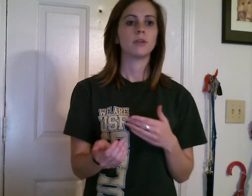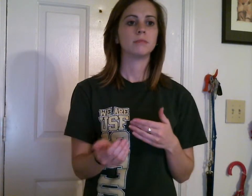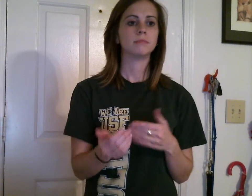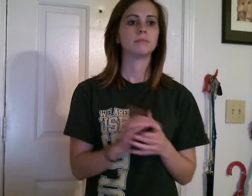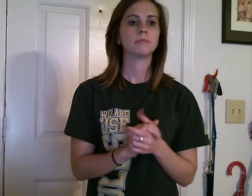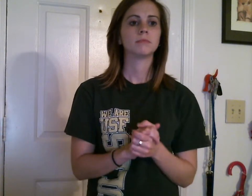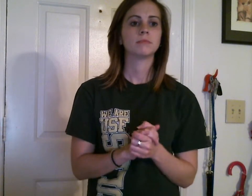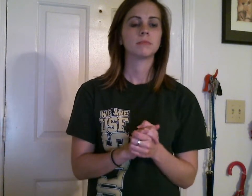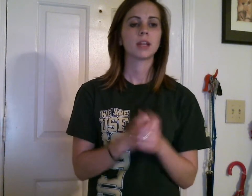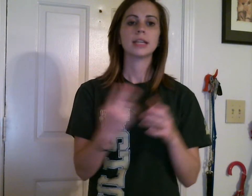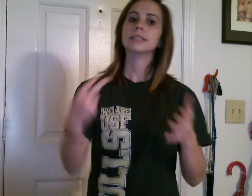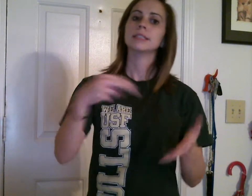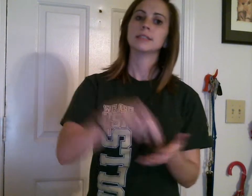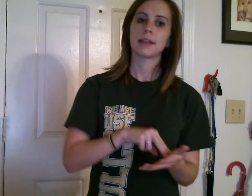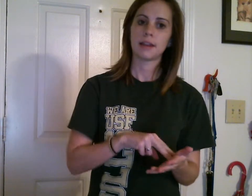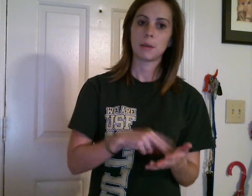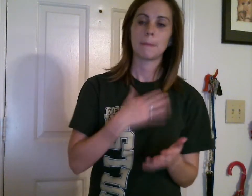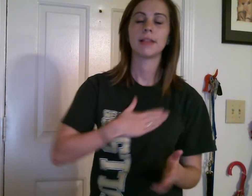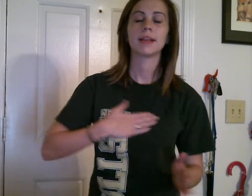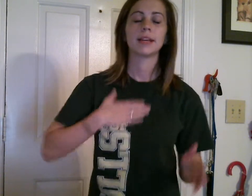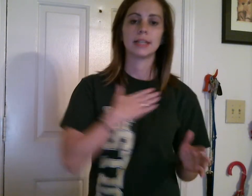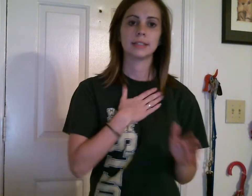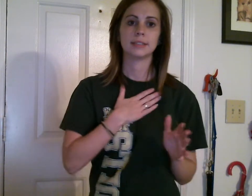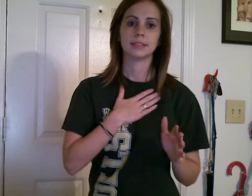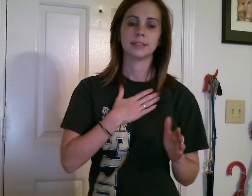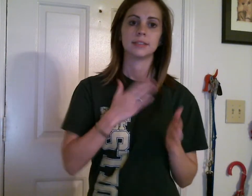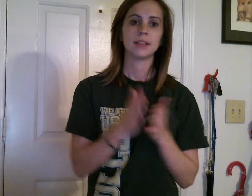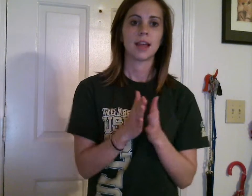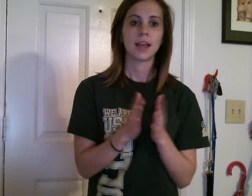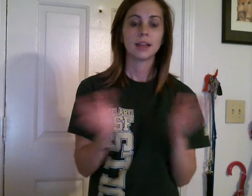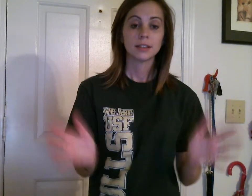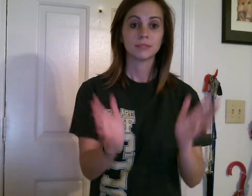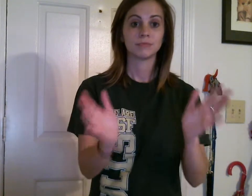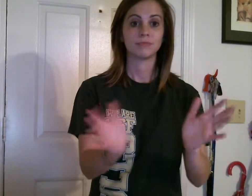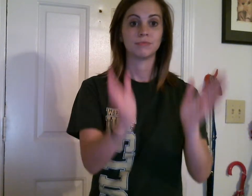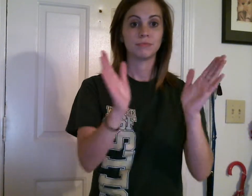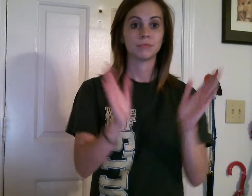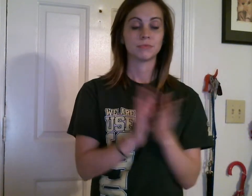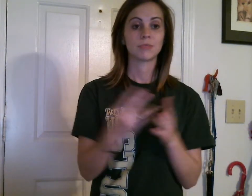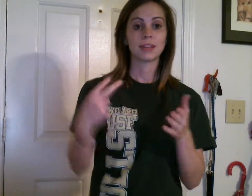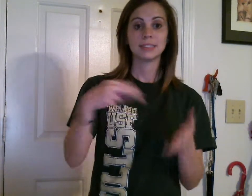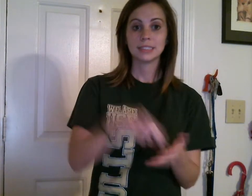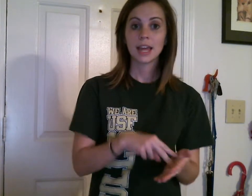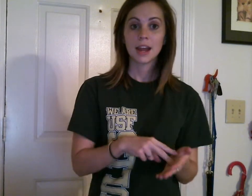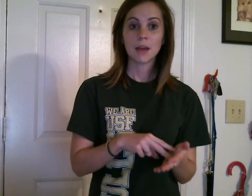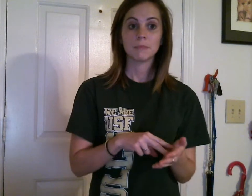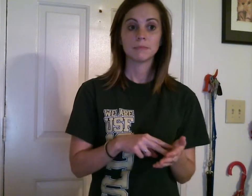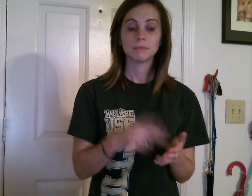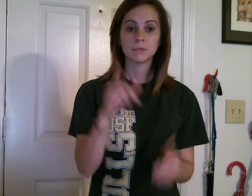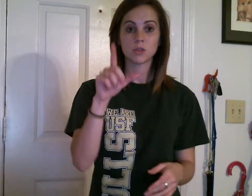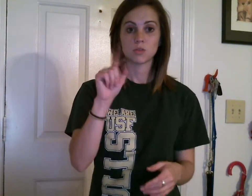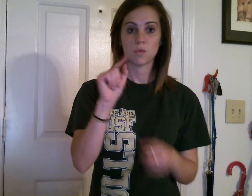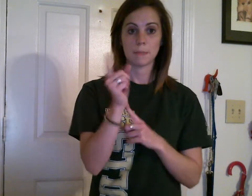and I tell my classes this all the time. Get up out of your seats because you're in these seats all day. 20 minutes.